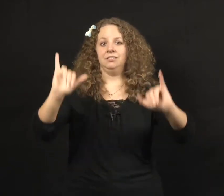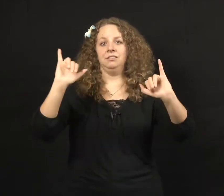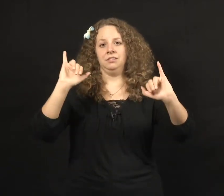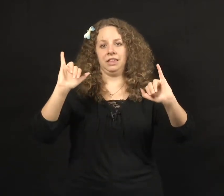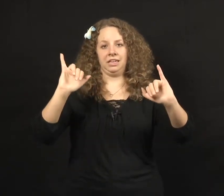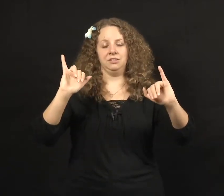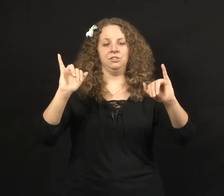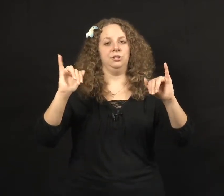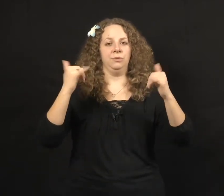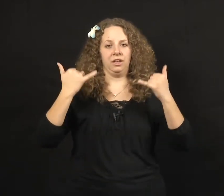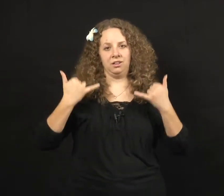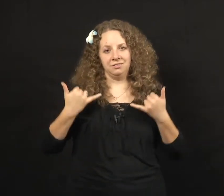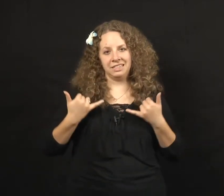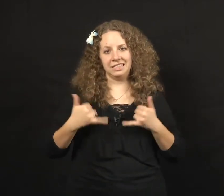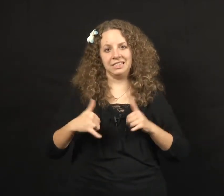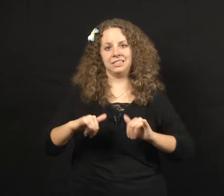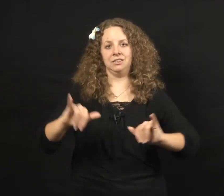Still, like continuing on, still.